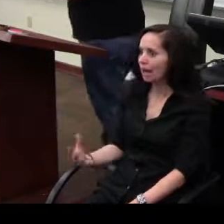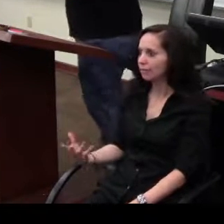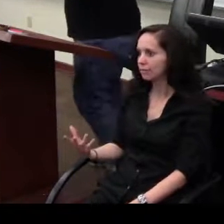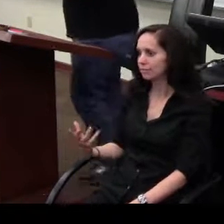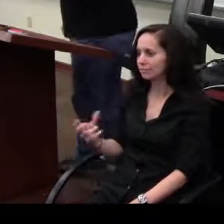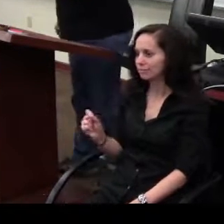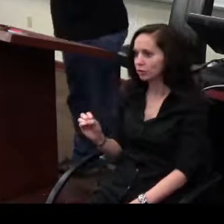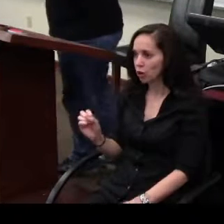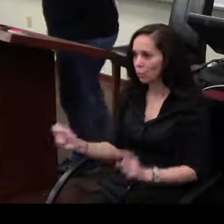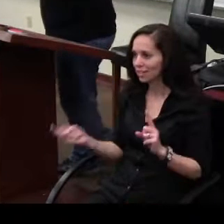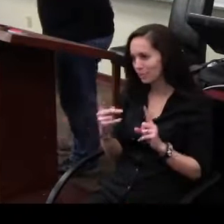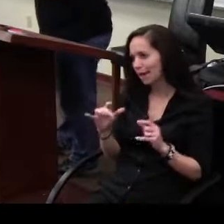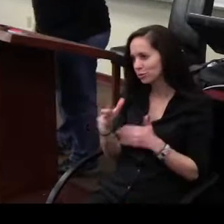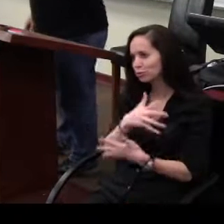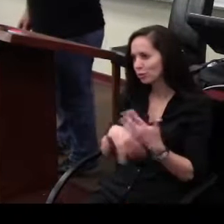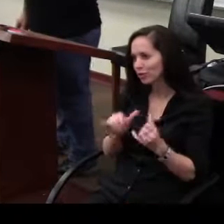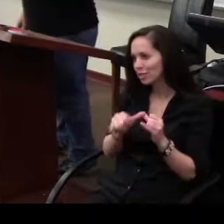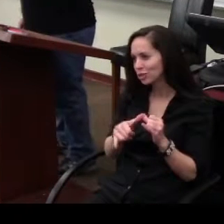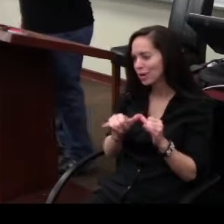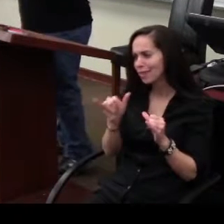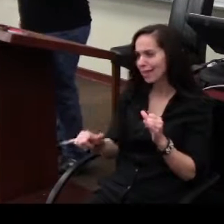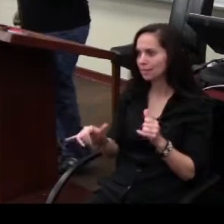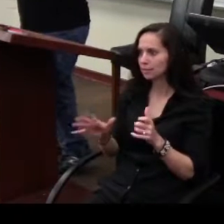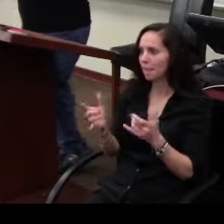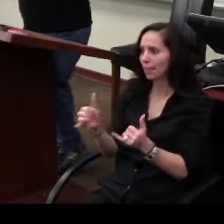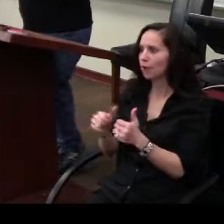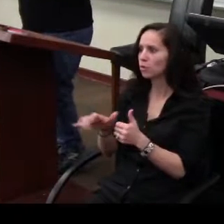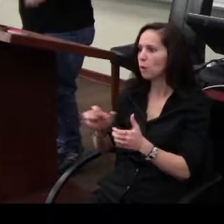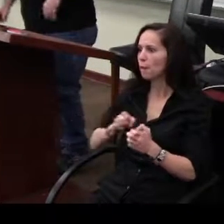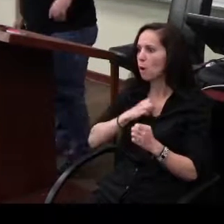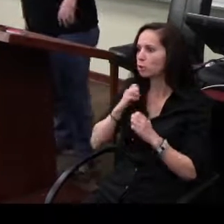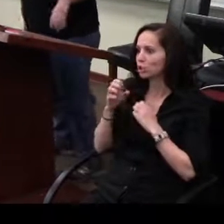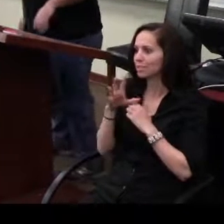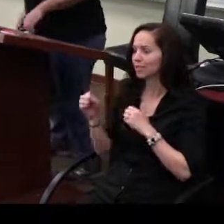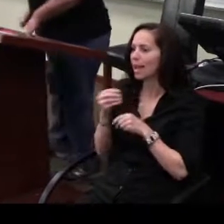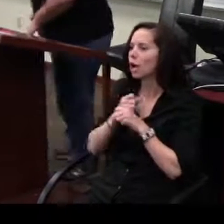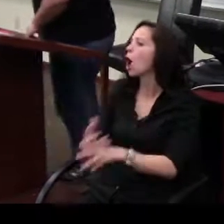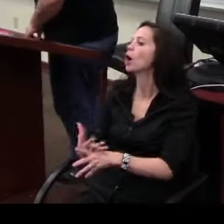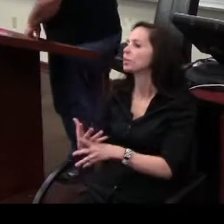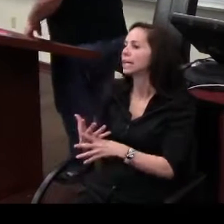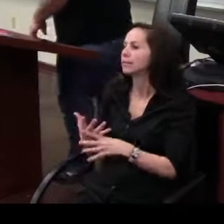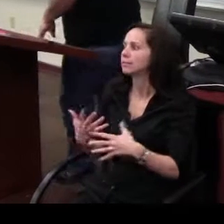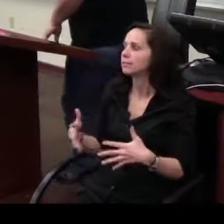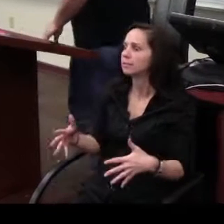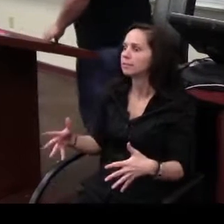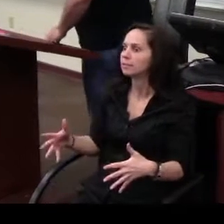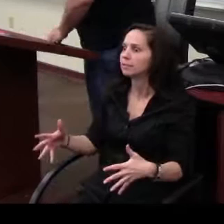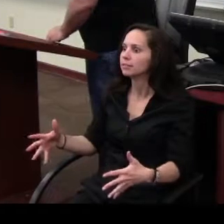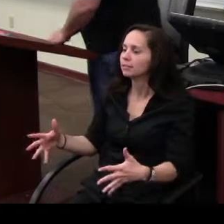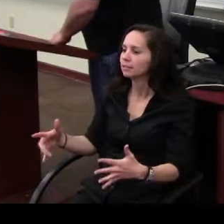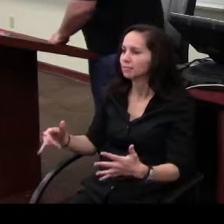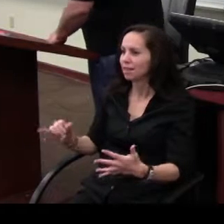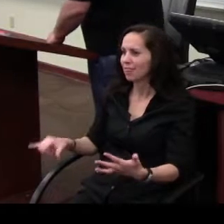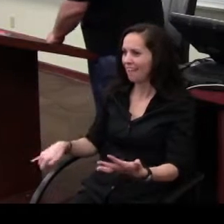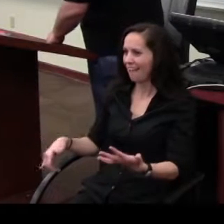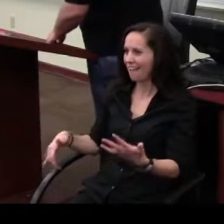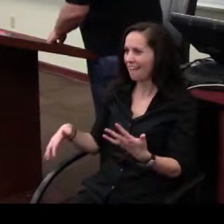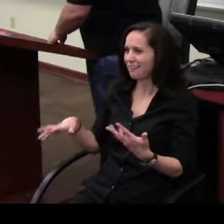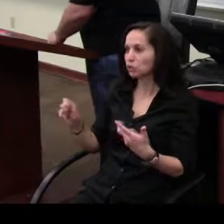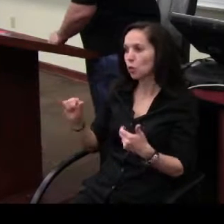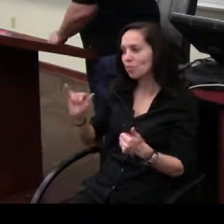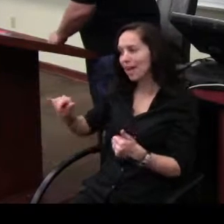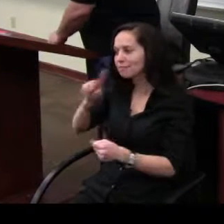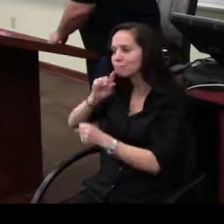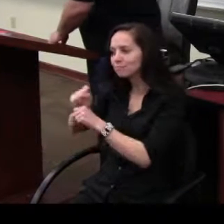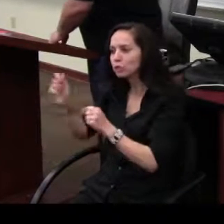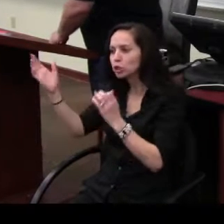This goes back to social engineering. This is messing with your emotions and causing a sense of urgency, right? That's almost definitely server